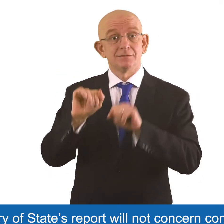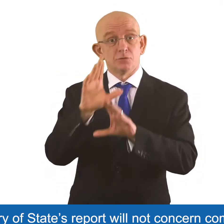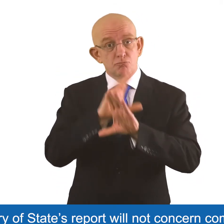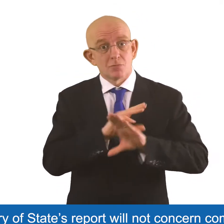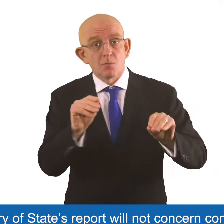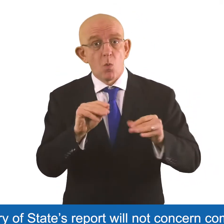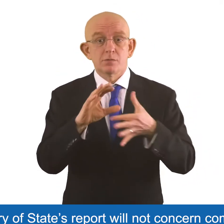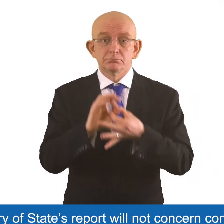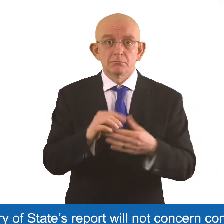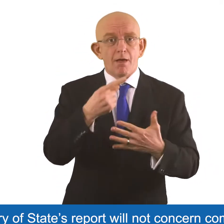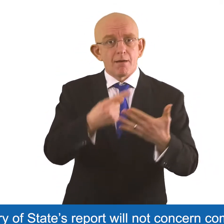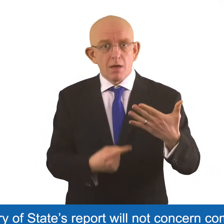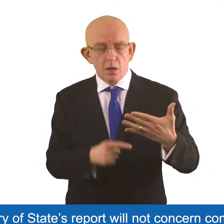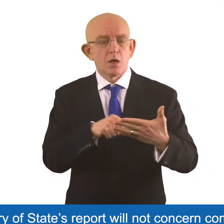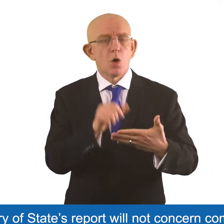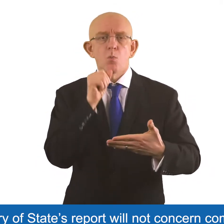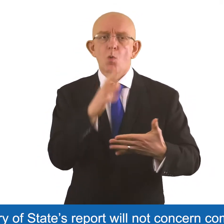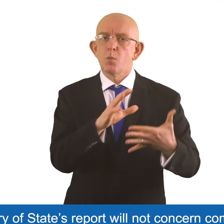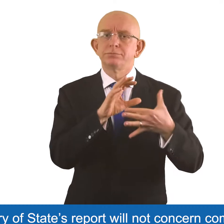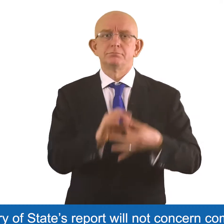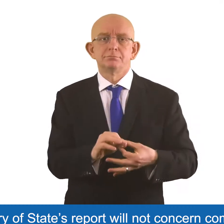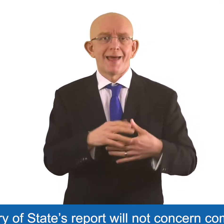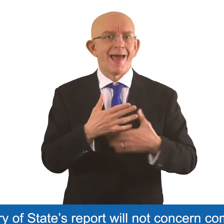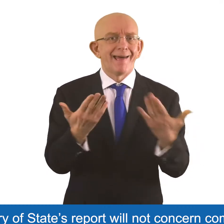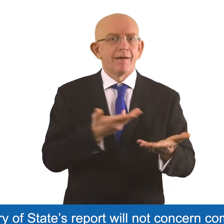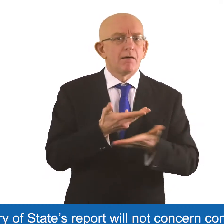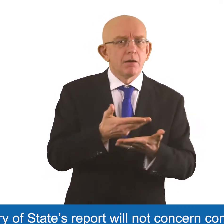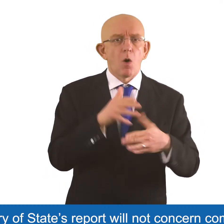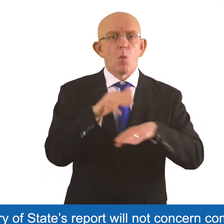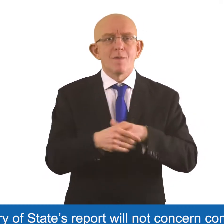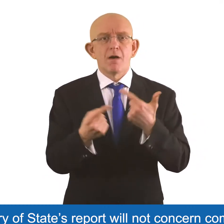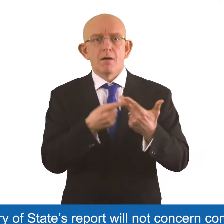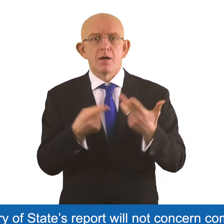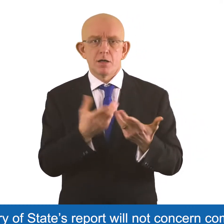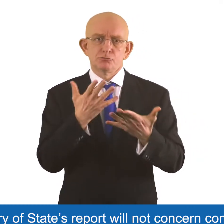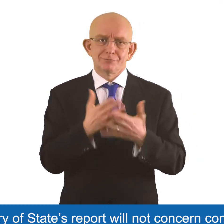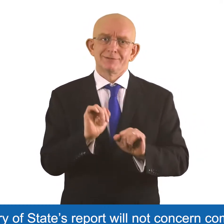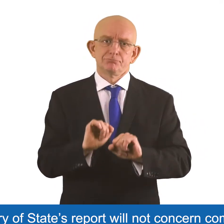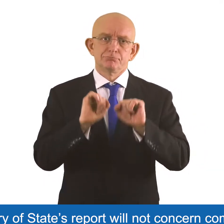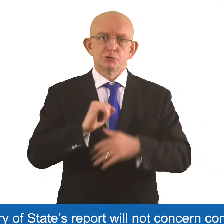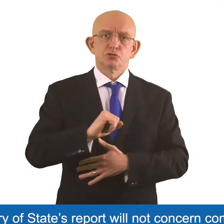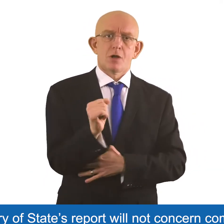The Secretary of State's report will not concern communications about matters that only relate to Scotland